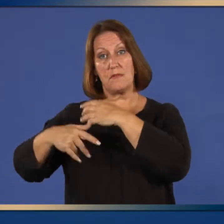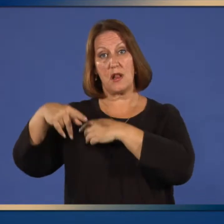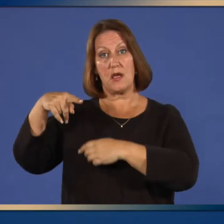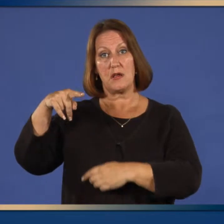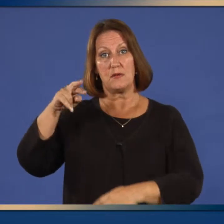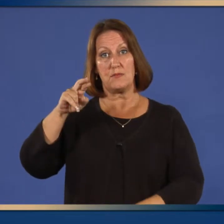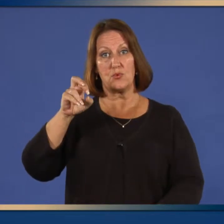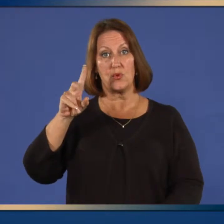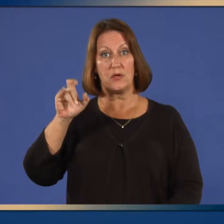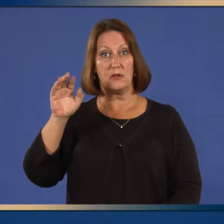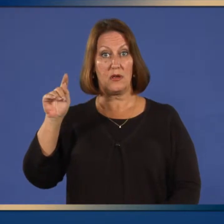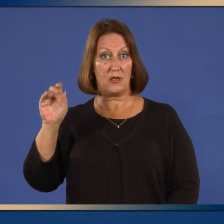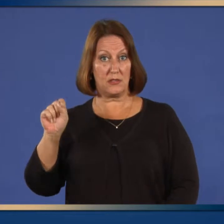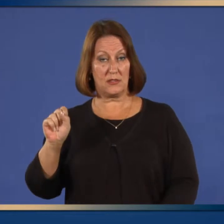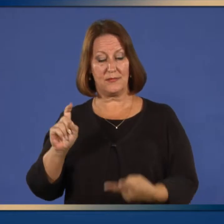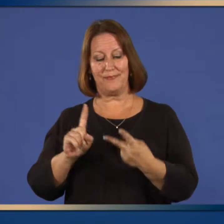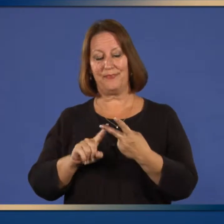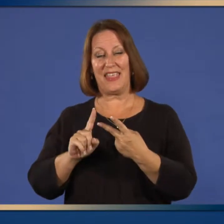or blood products,